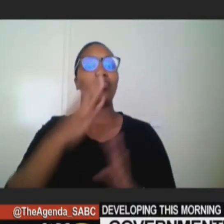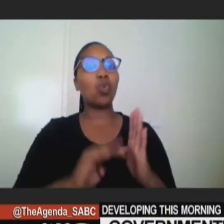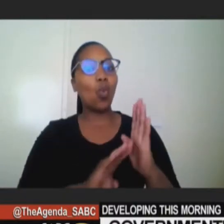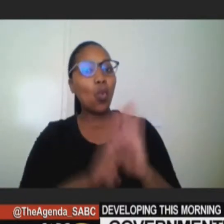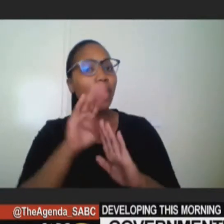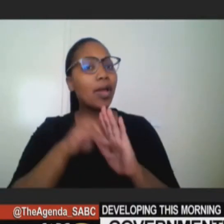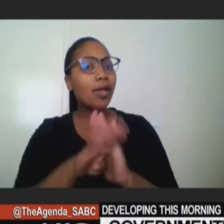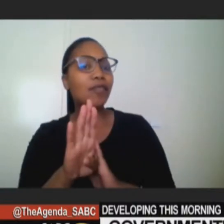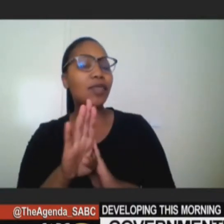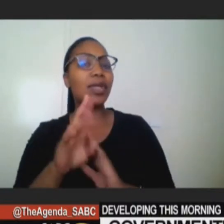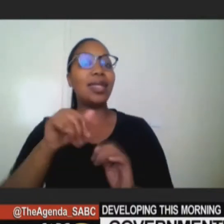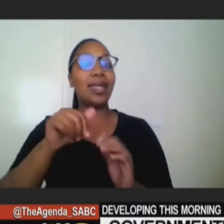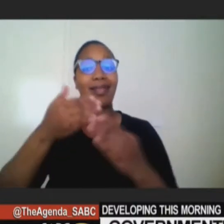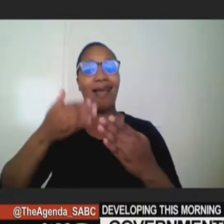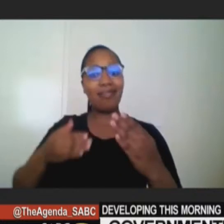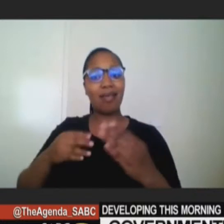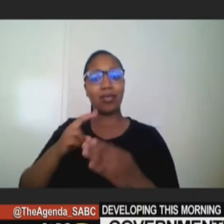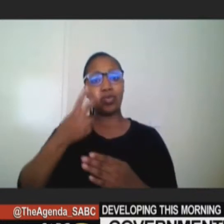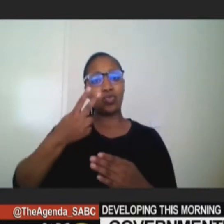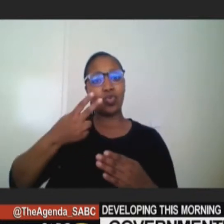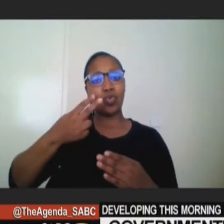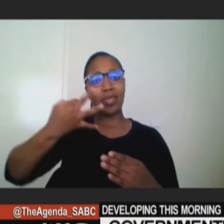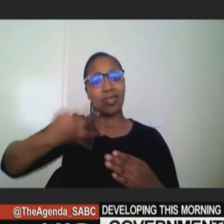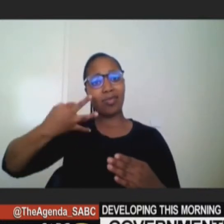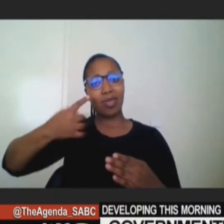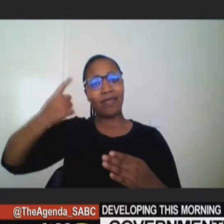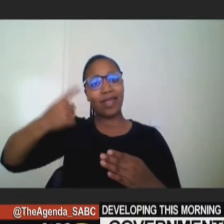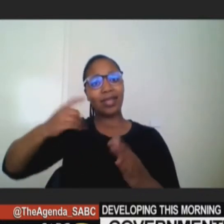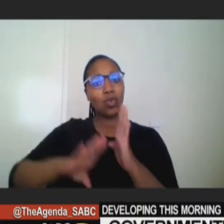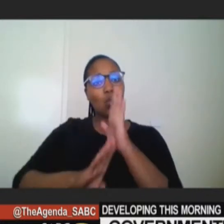same journalist, Patricia, compared to other waves,